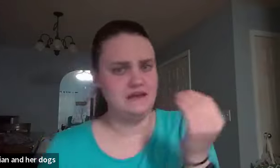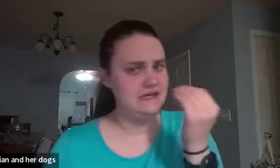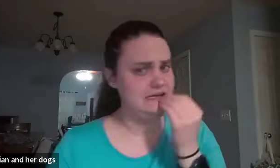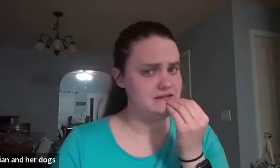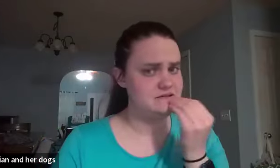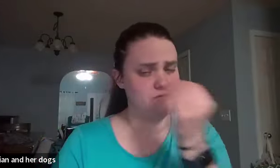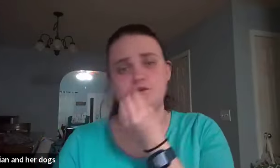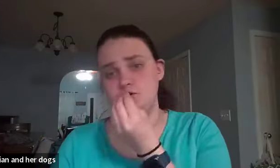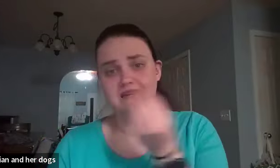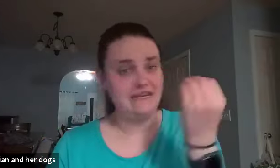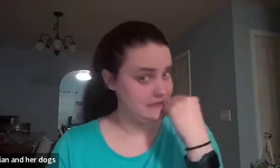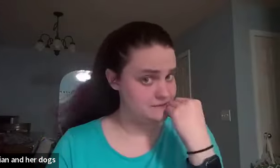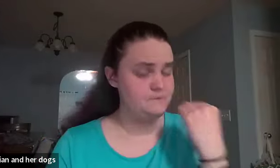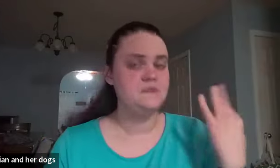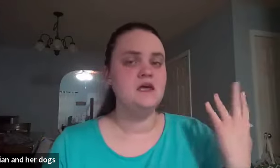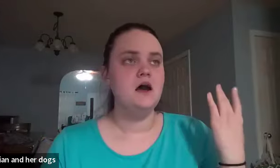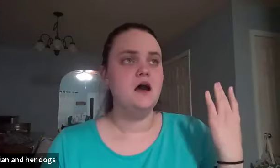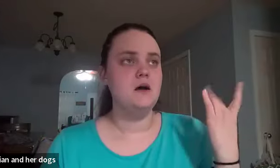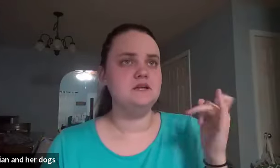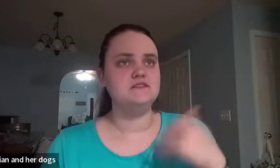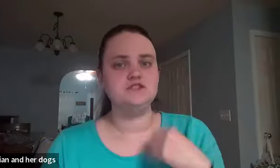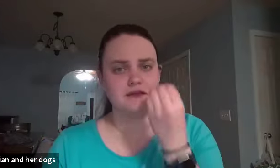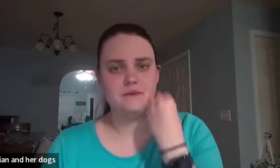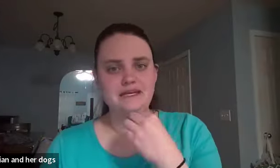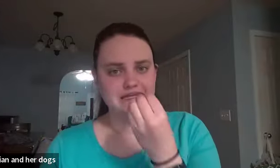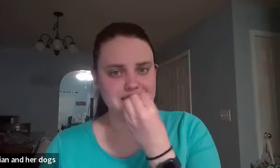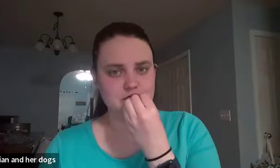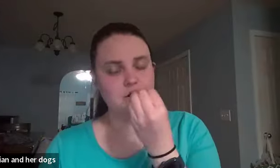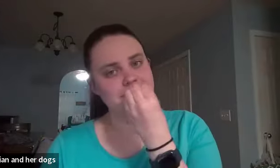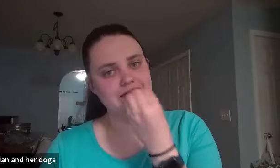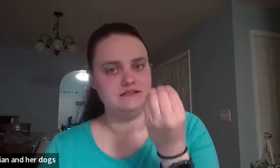and eat or food and eat. Because if you're saying like, well, I'm eating dinner or I'm eat